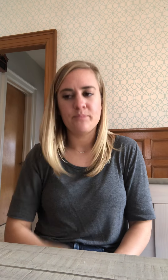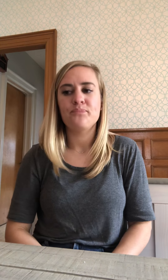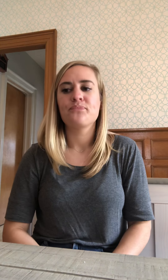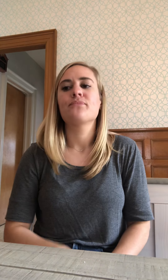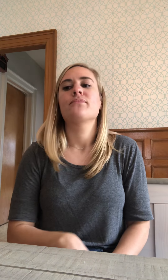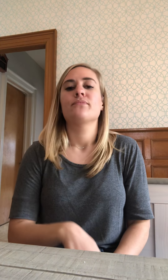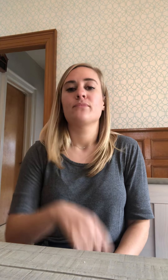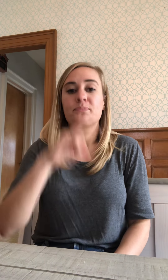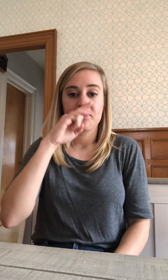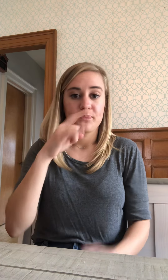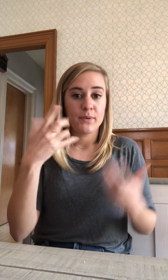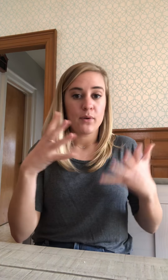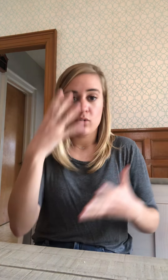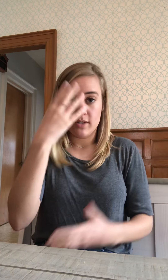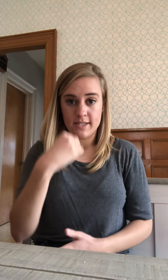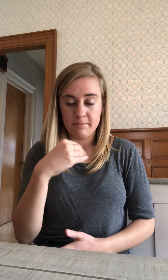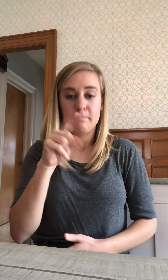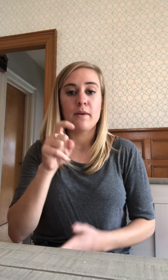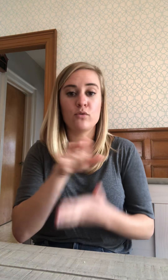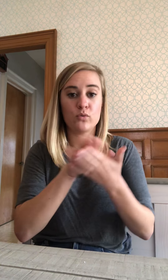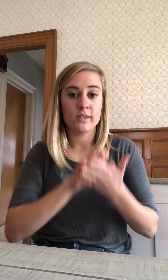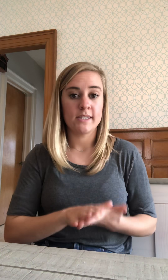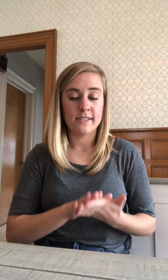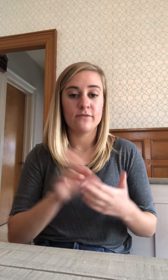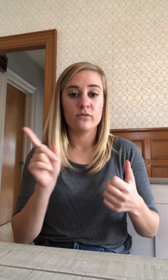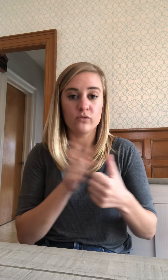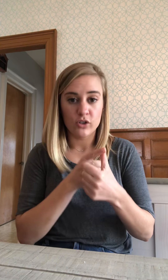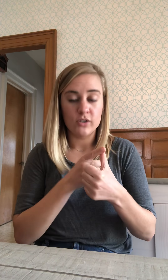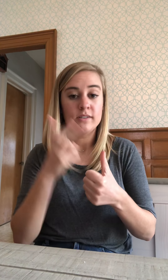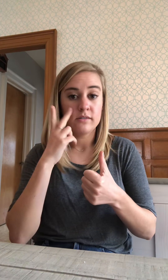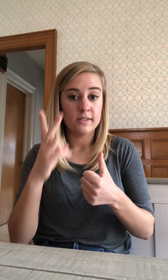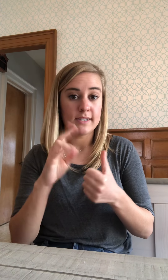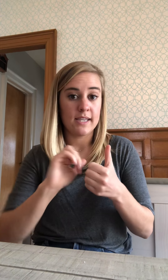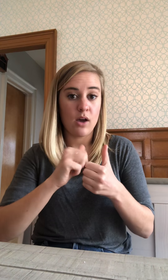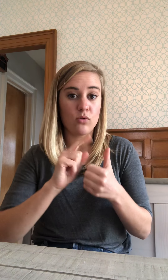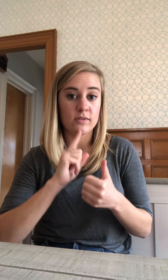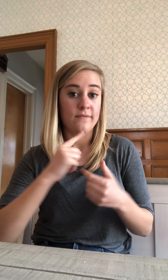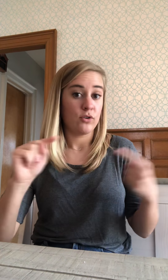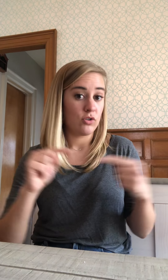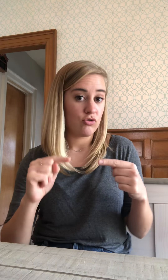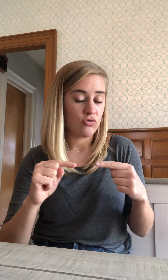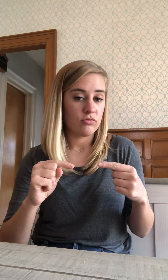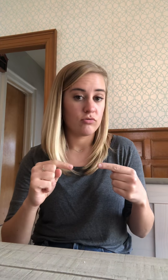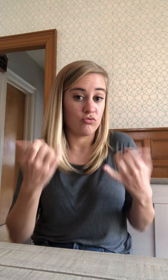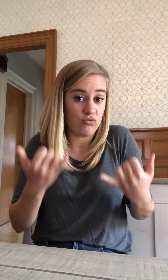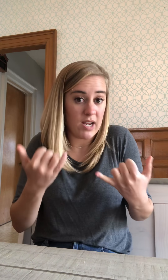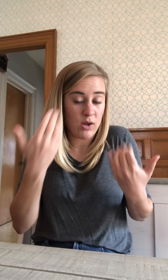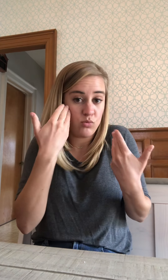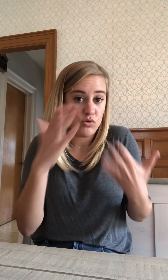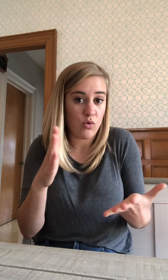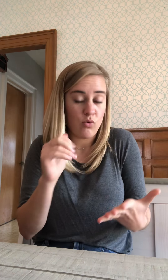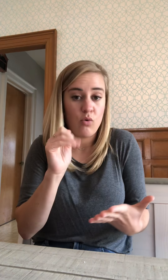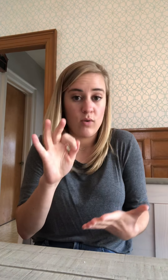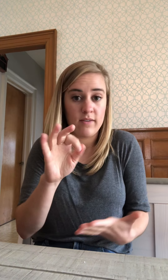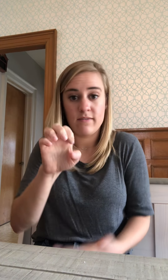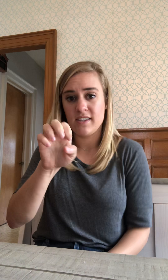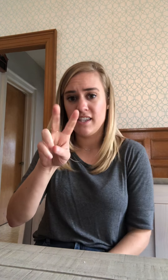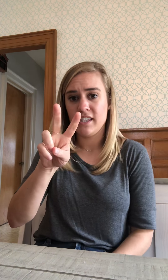asleep. I'm going to clean it up first and see the extent of injury. We don't know at this point if there's an avulsion component or not, but once the area is